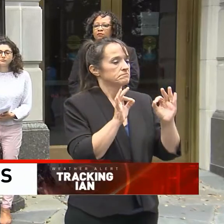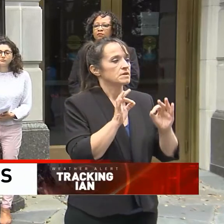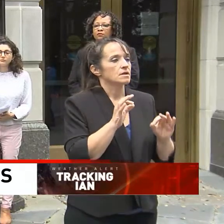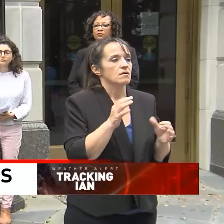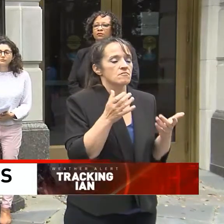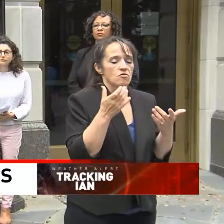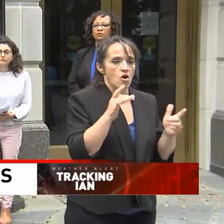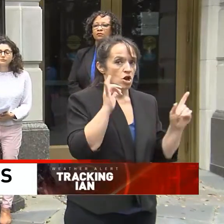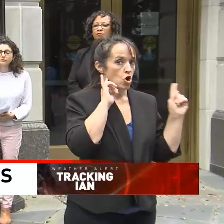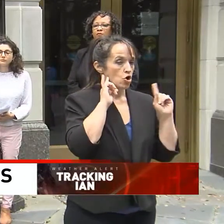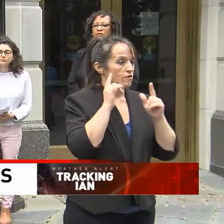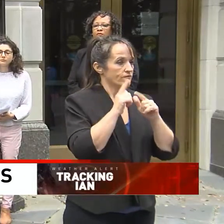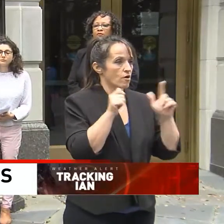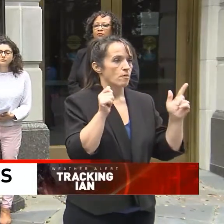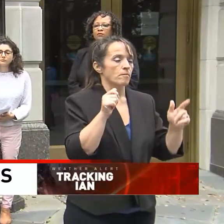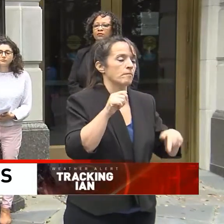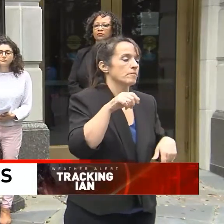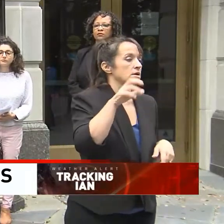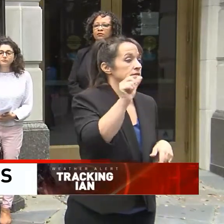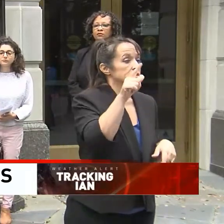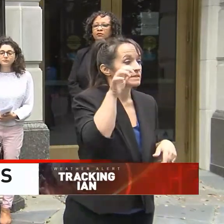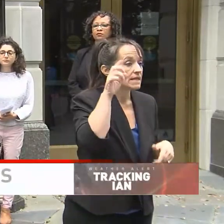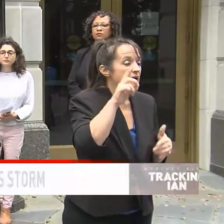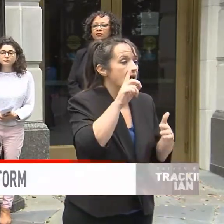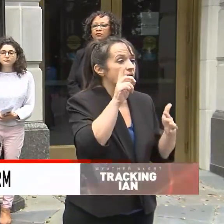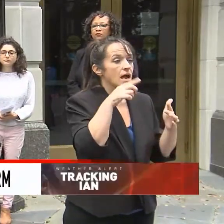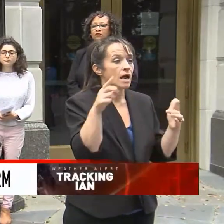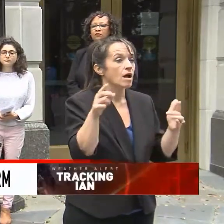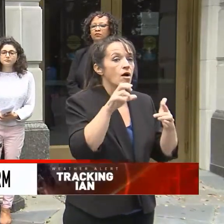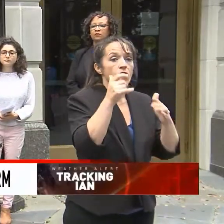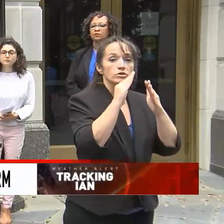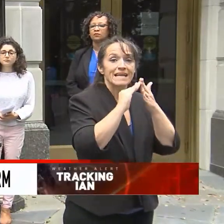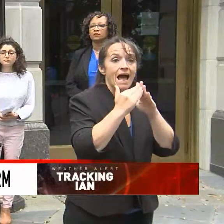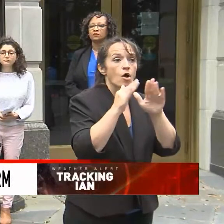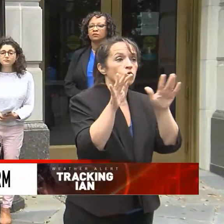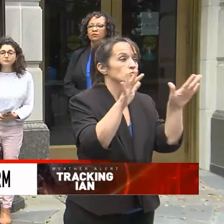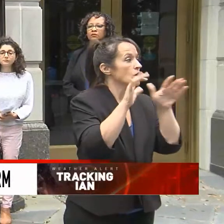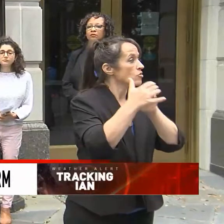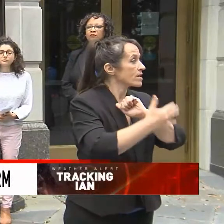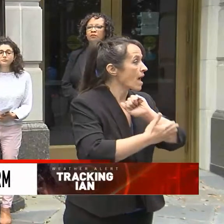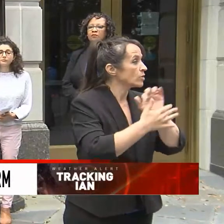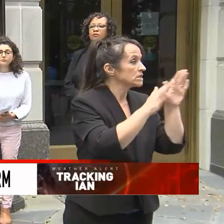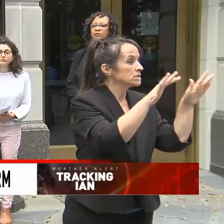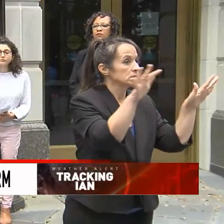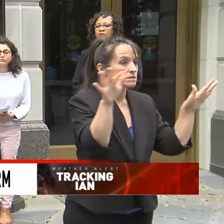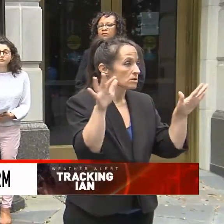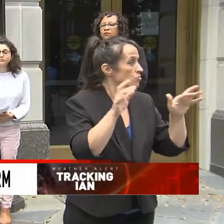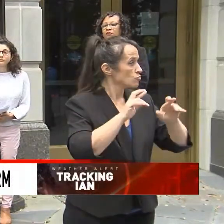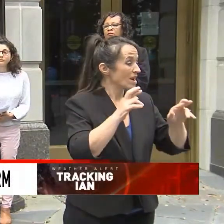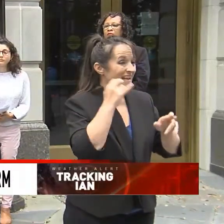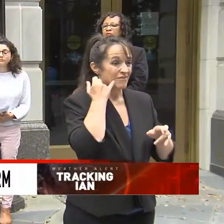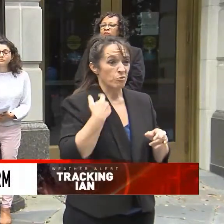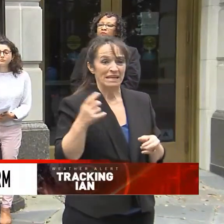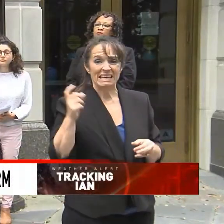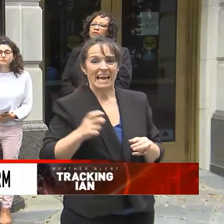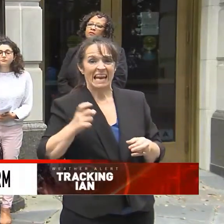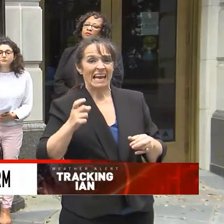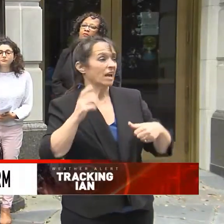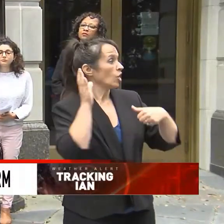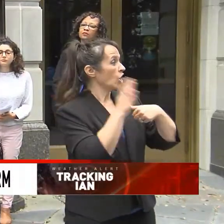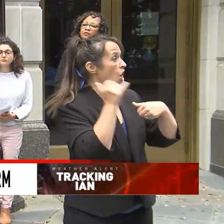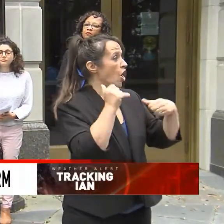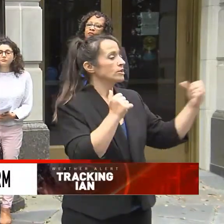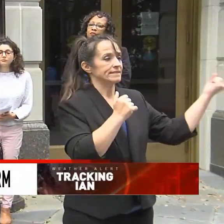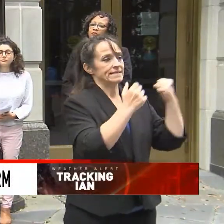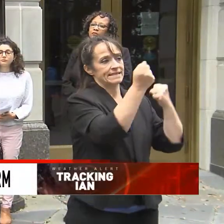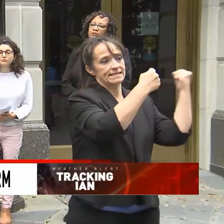from Chief Keel, from SLED, from all of our neighboring jurisdictions to offer their support and mutual aid if we need it. We have a lot